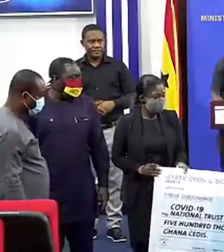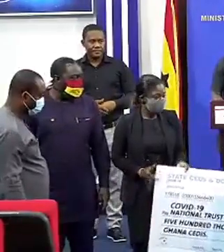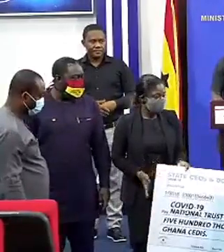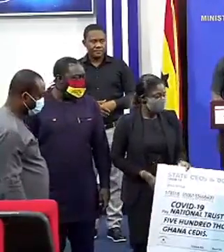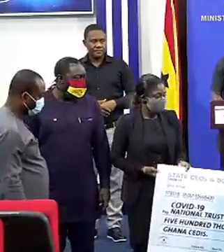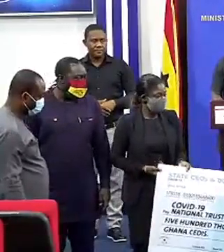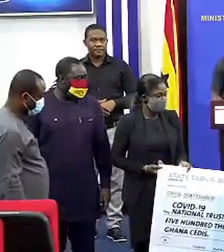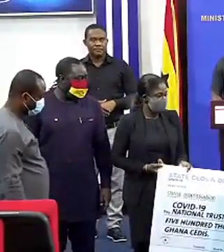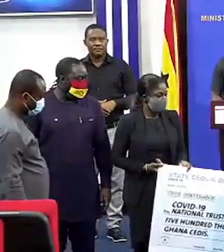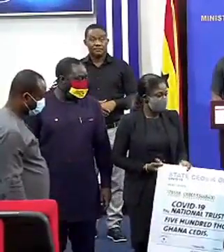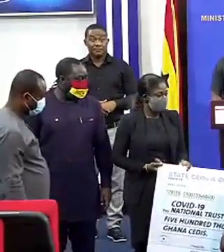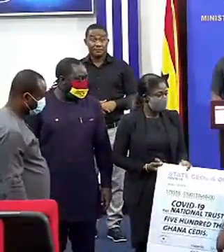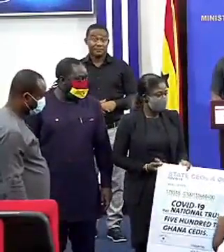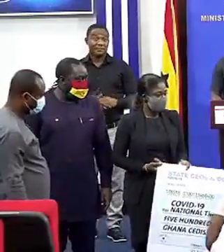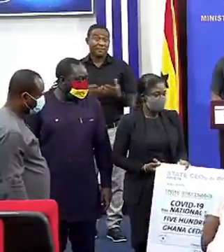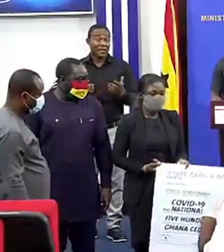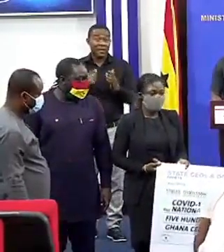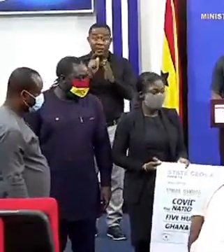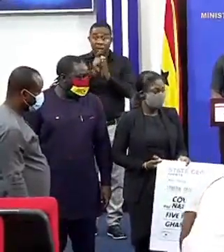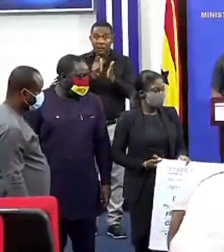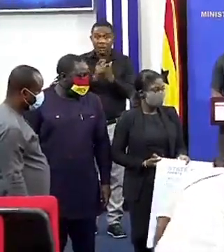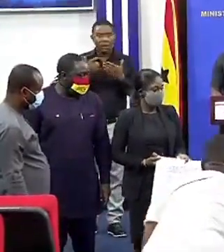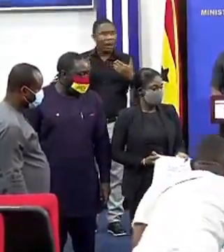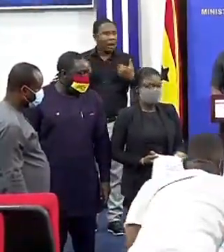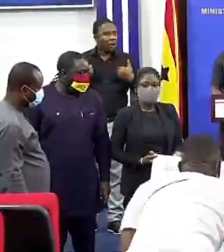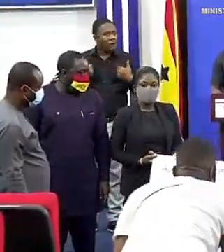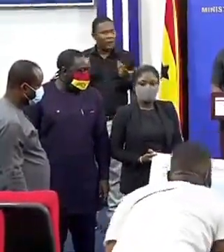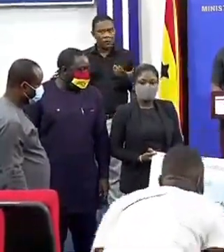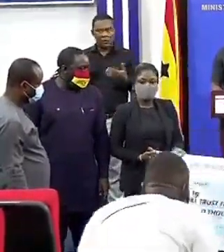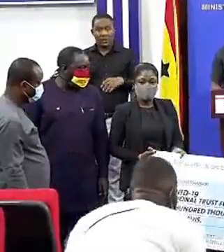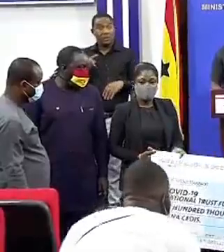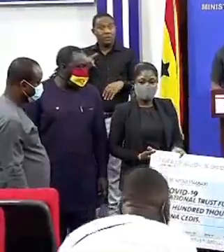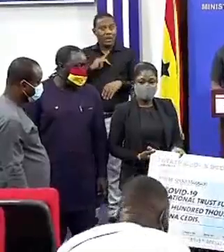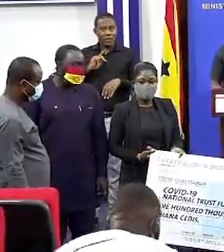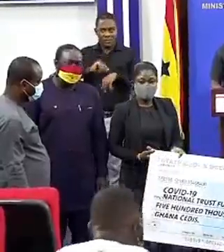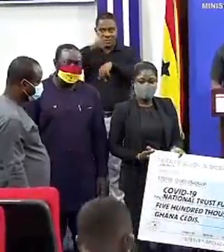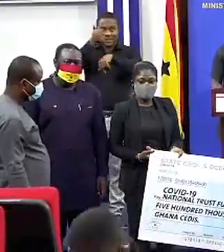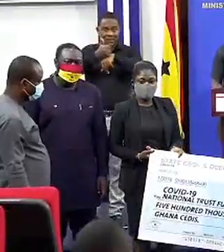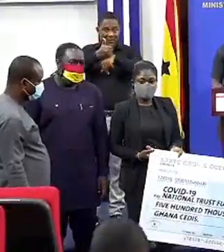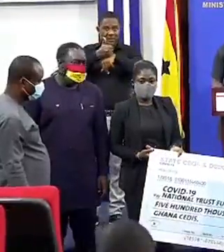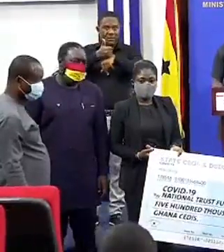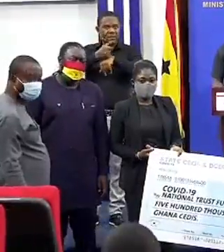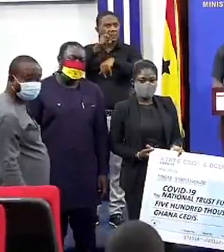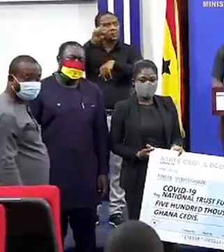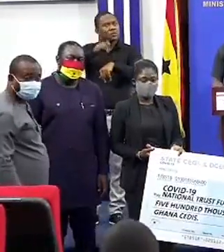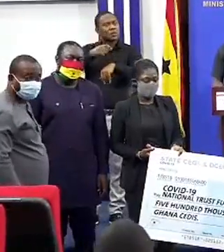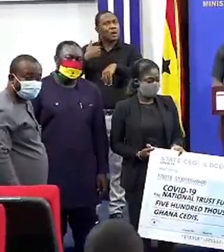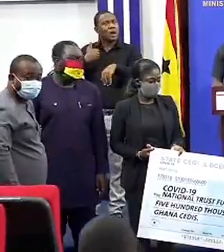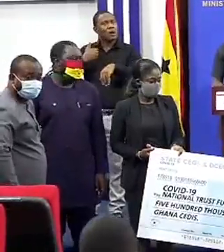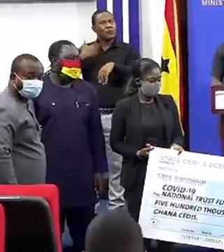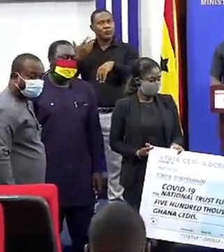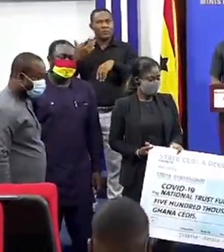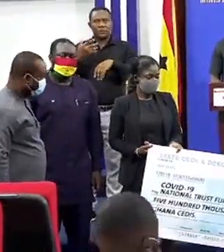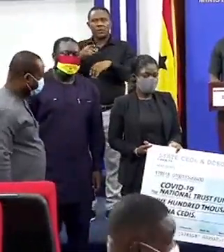So in accordance with the law that was passed by Parliament, the trustees of the COVID-19